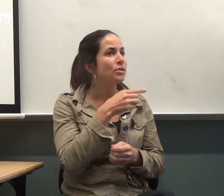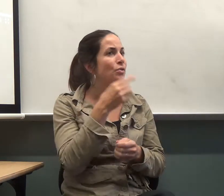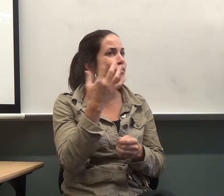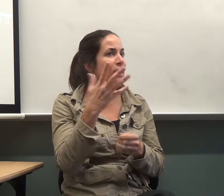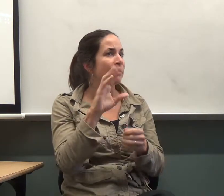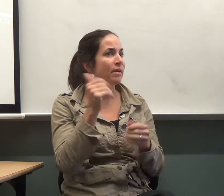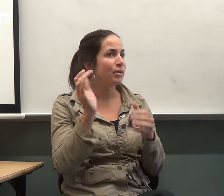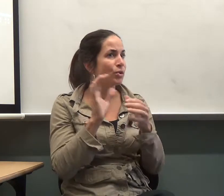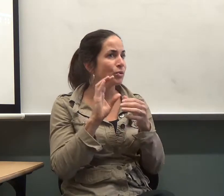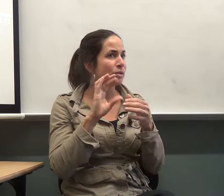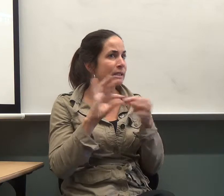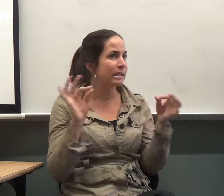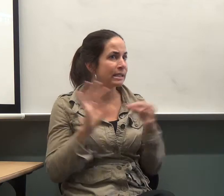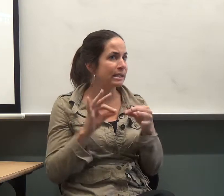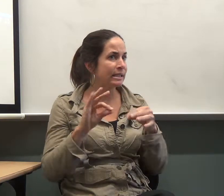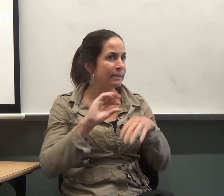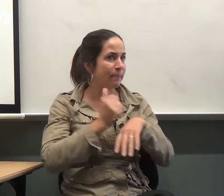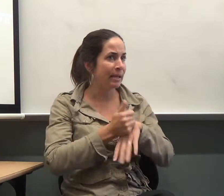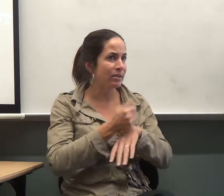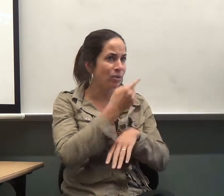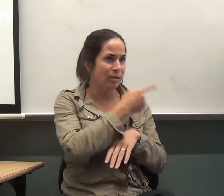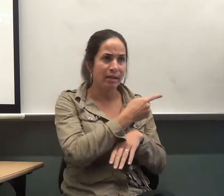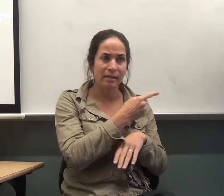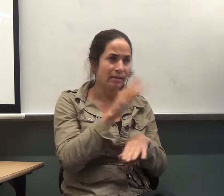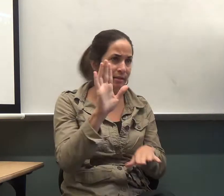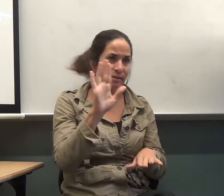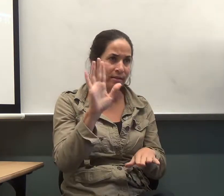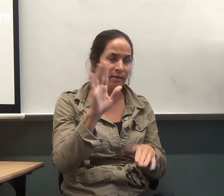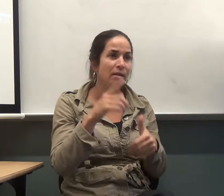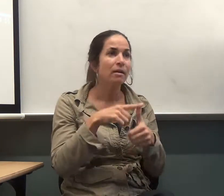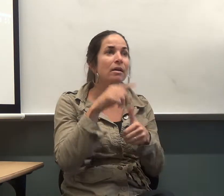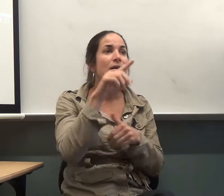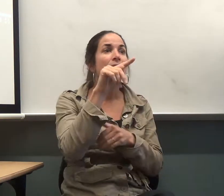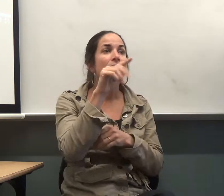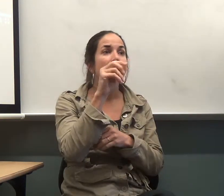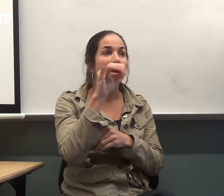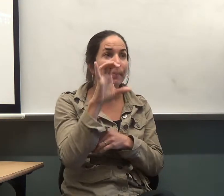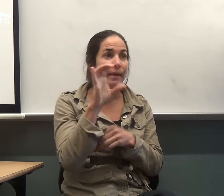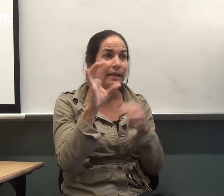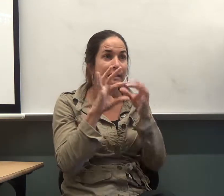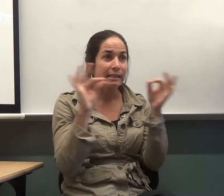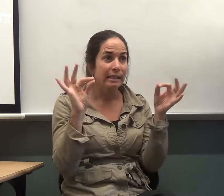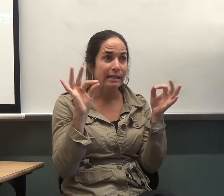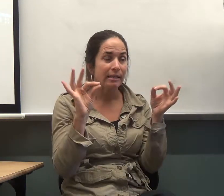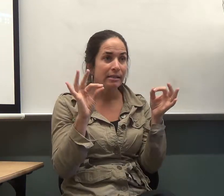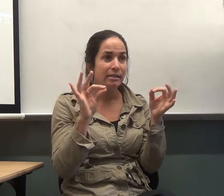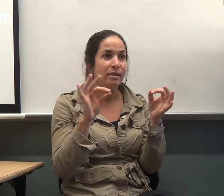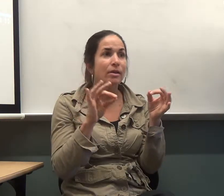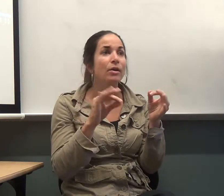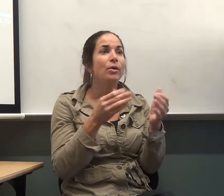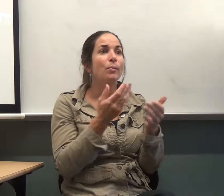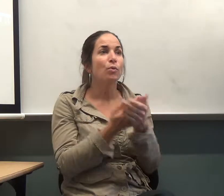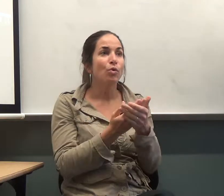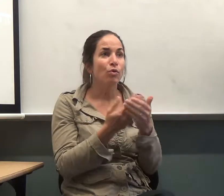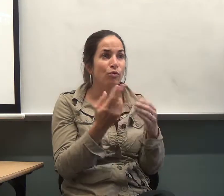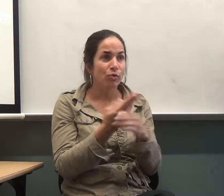those categories? Or whatever? No, listen. I want you to have a topic sentence proved by a specific detail. Bigfoot